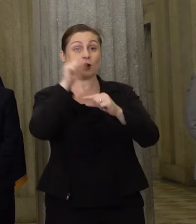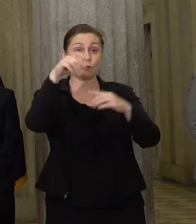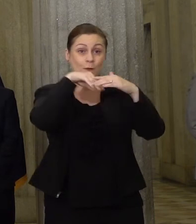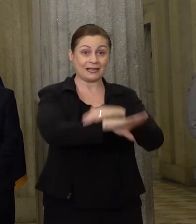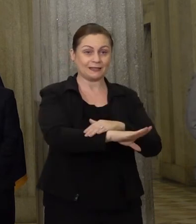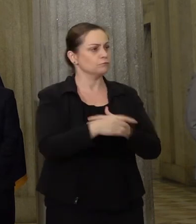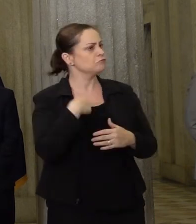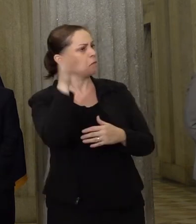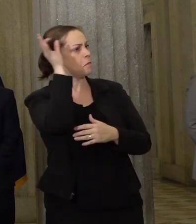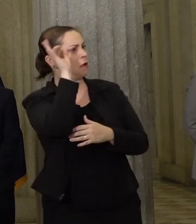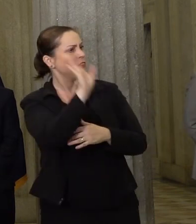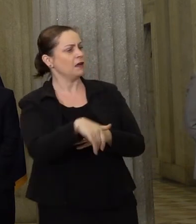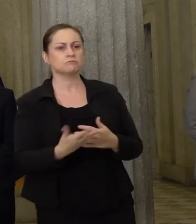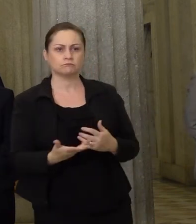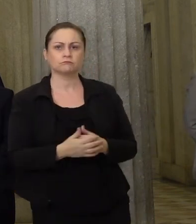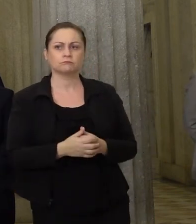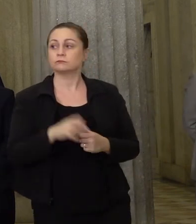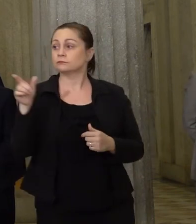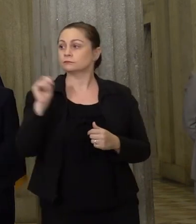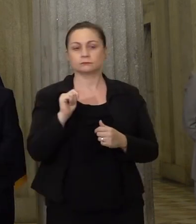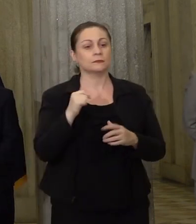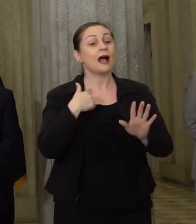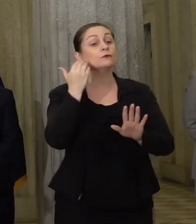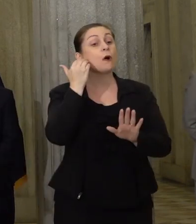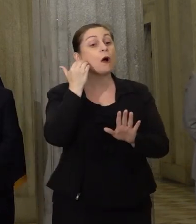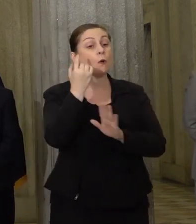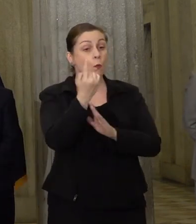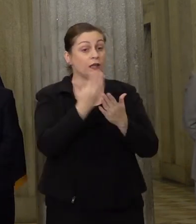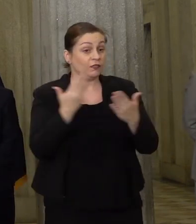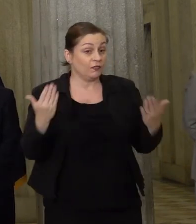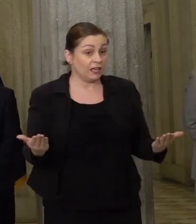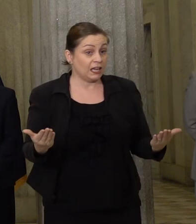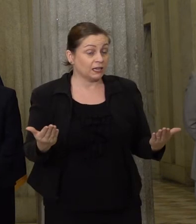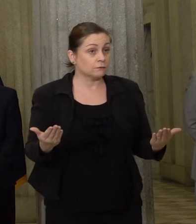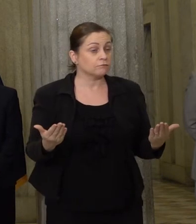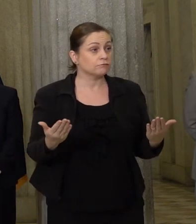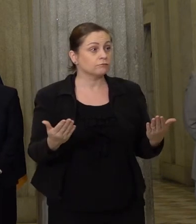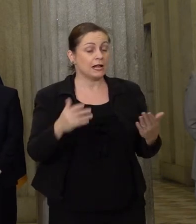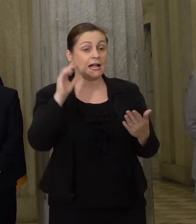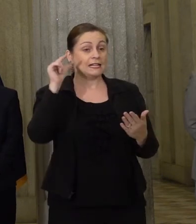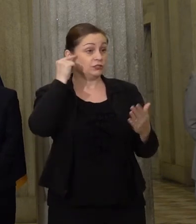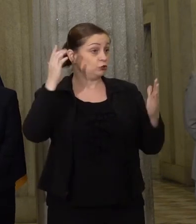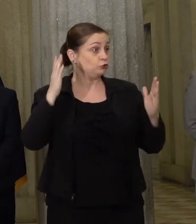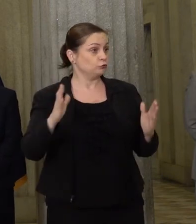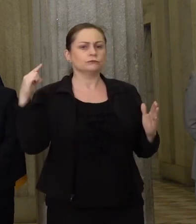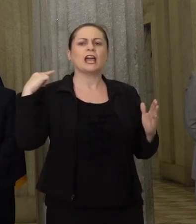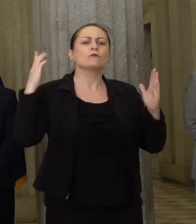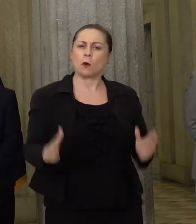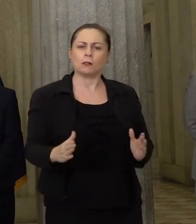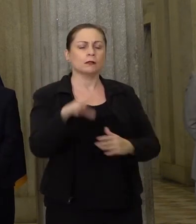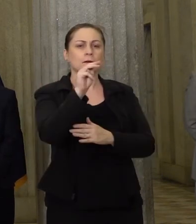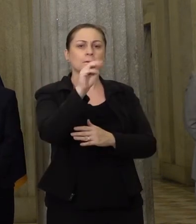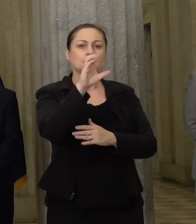I'm unaware of that. But I know one thing, that General McCarty and his entire